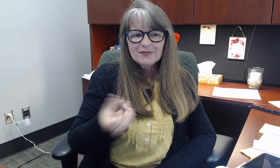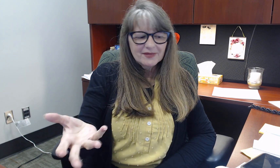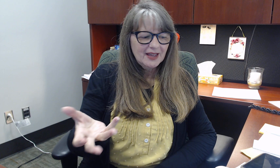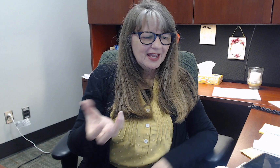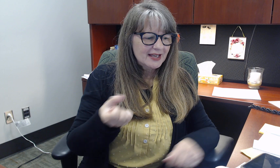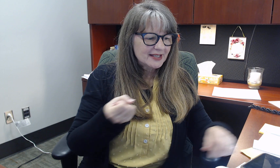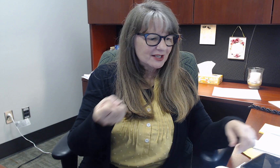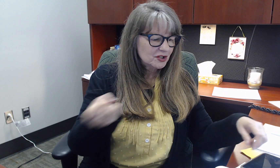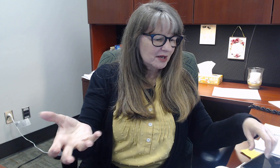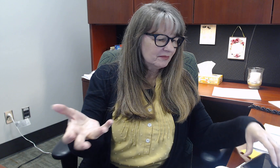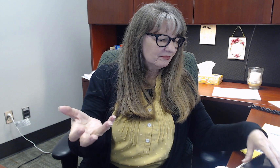S handshake.